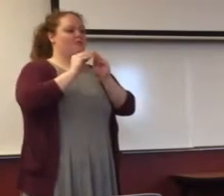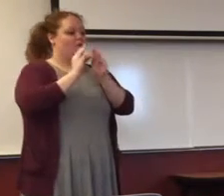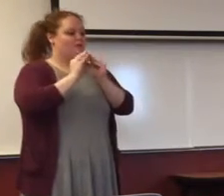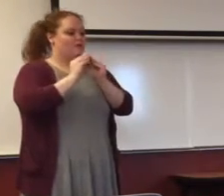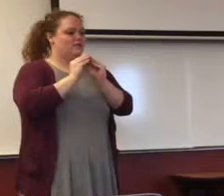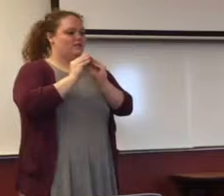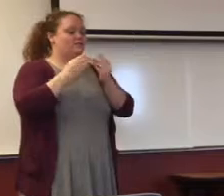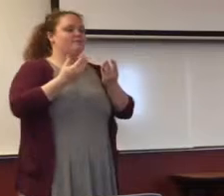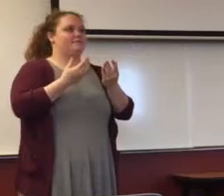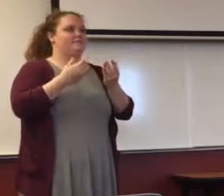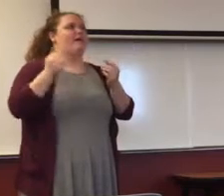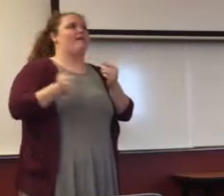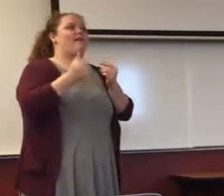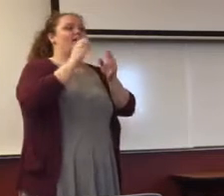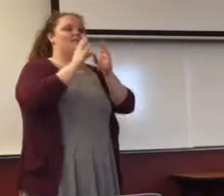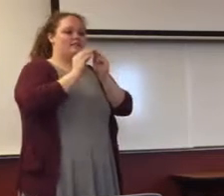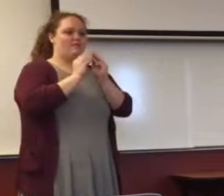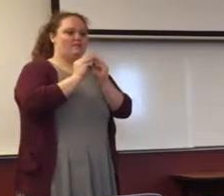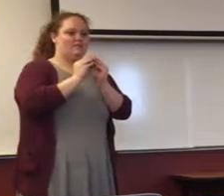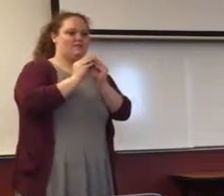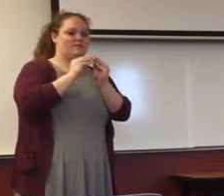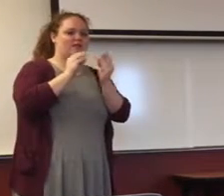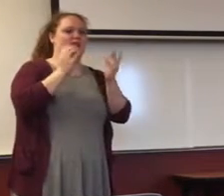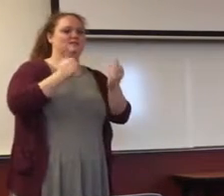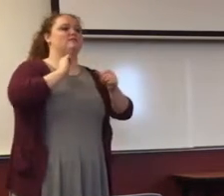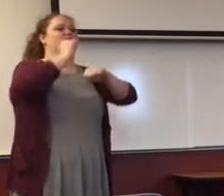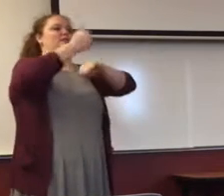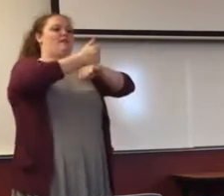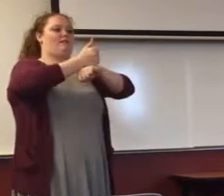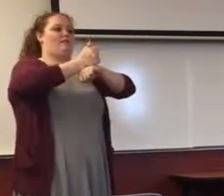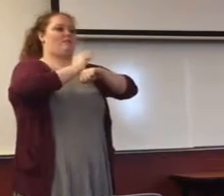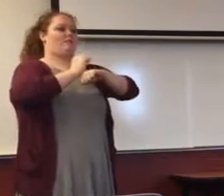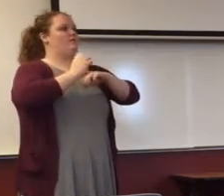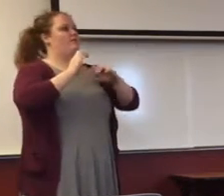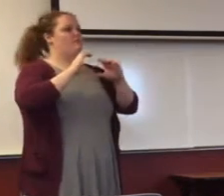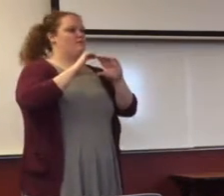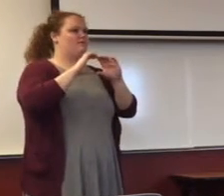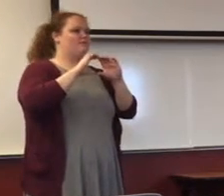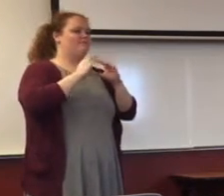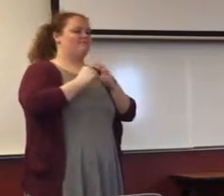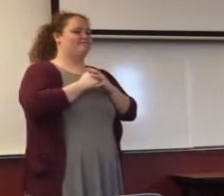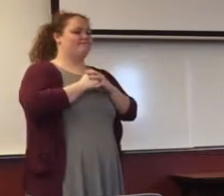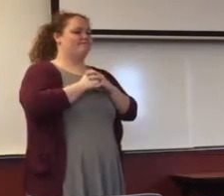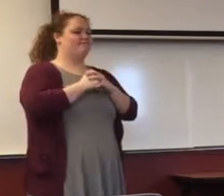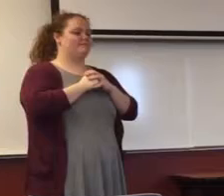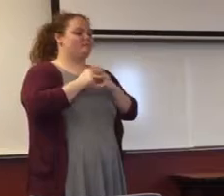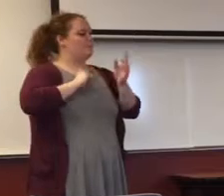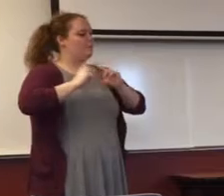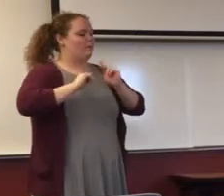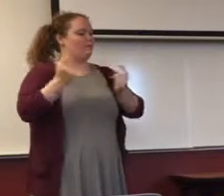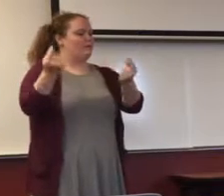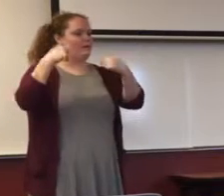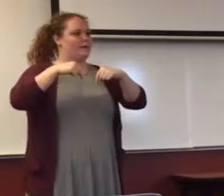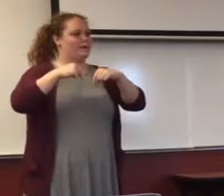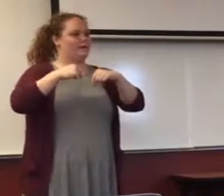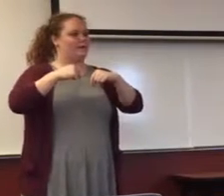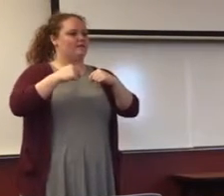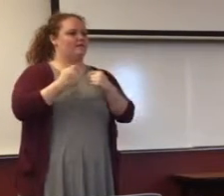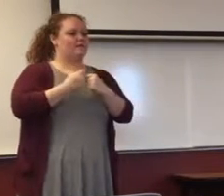even a 4-year program, where they actually put on a professional, people that come are getting CEUs, Right. so. I know that's why when you said